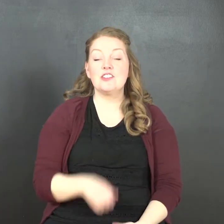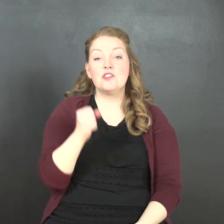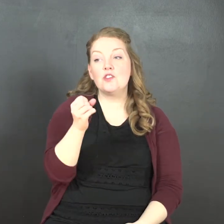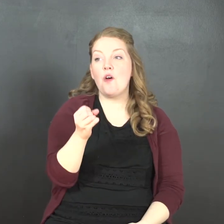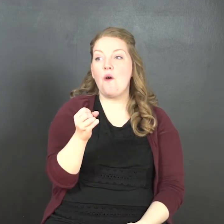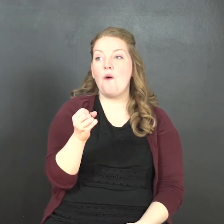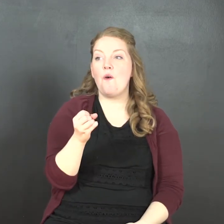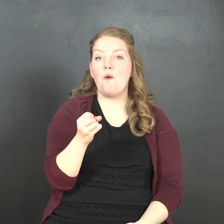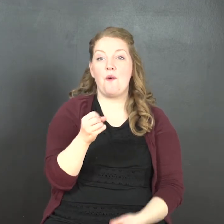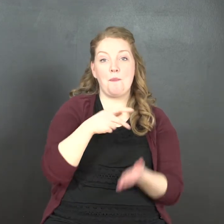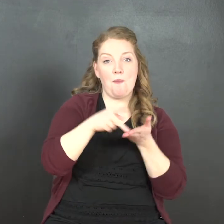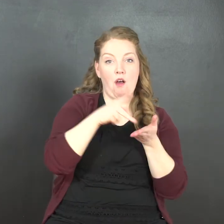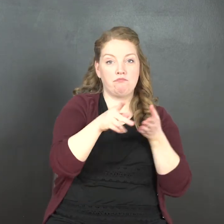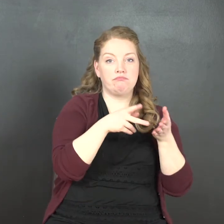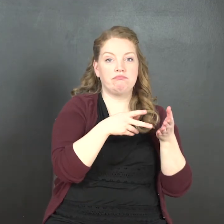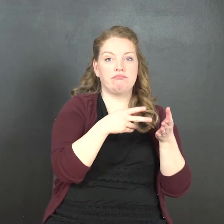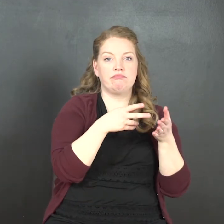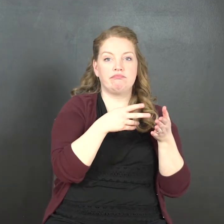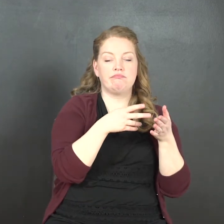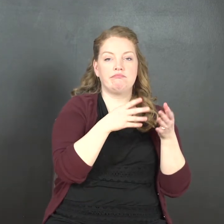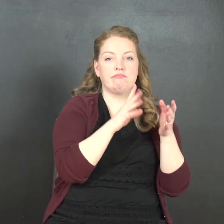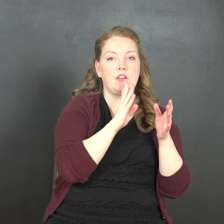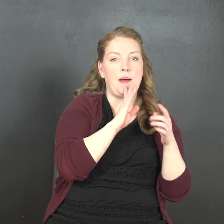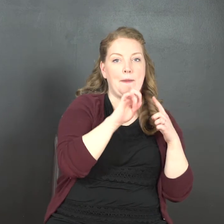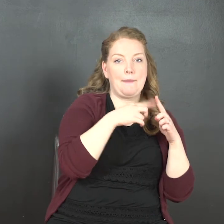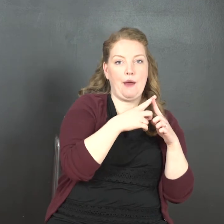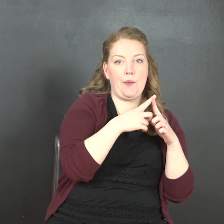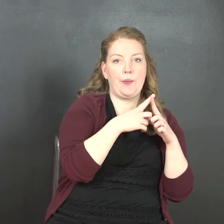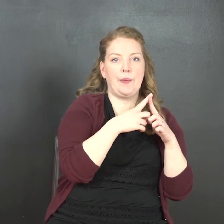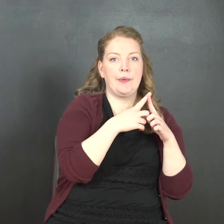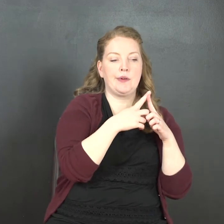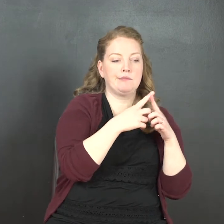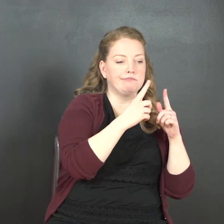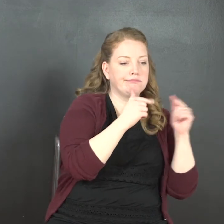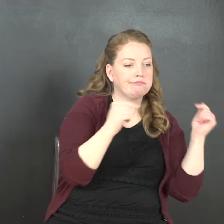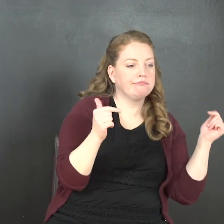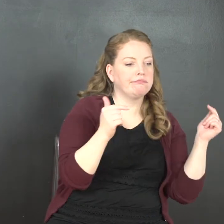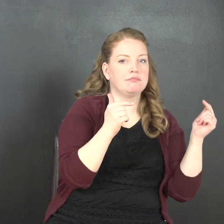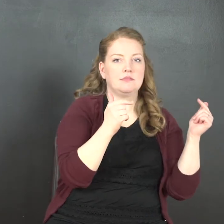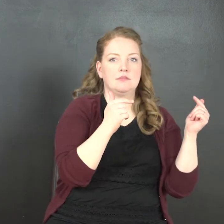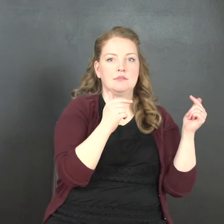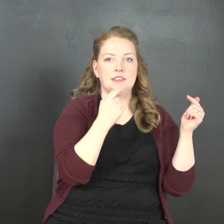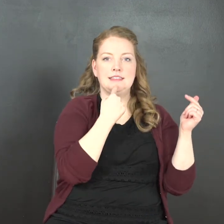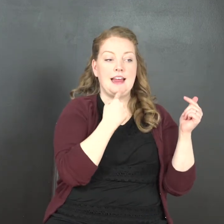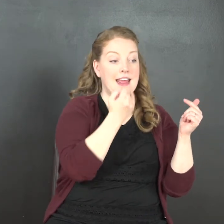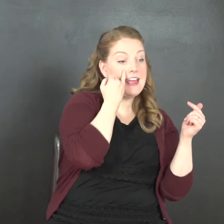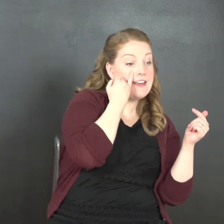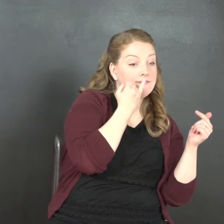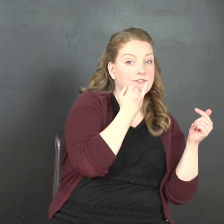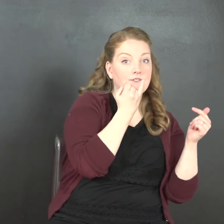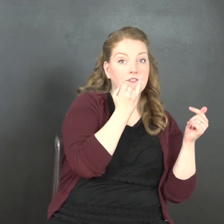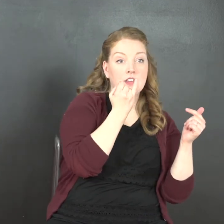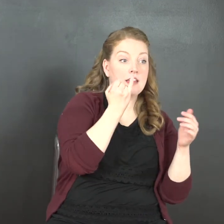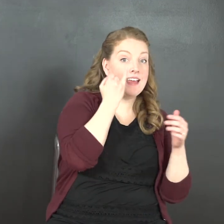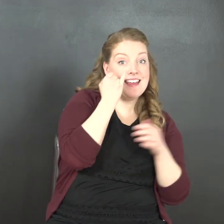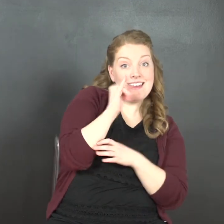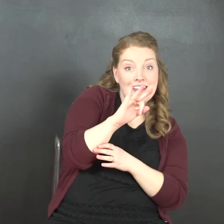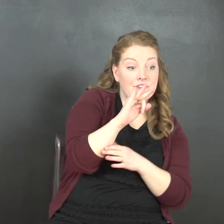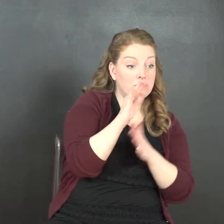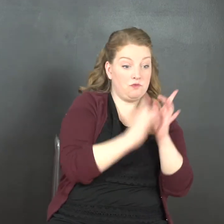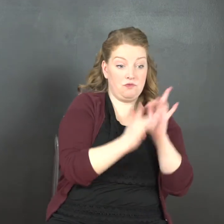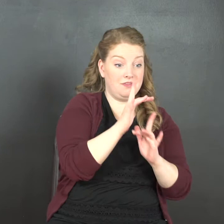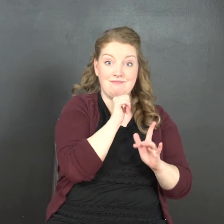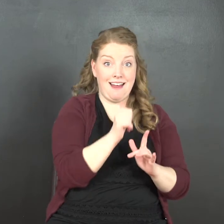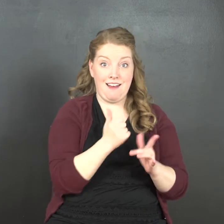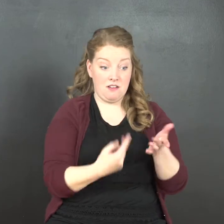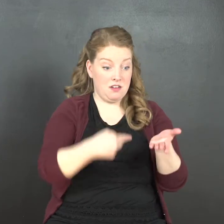So he spent all these previous verses, as we're going to see, using the word if this had not happened, and if Jesus did not rise, and if there was no